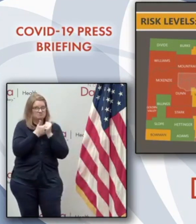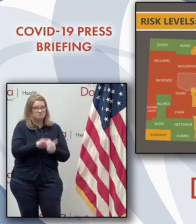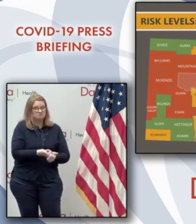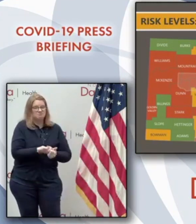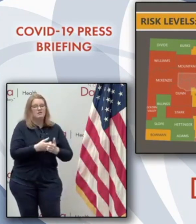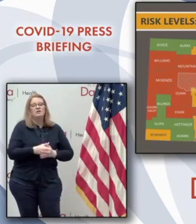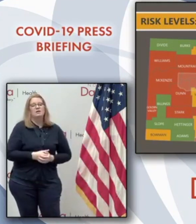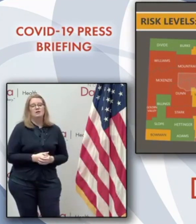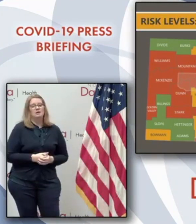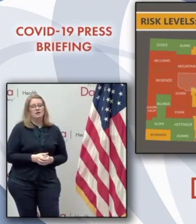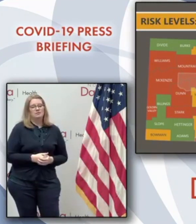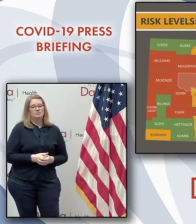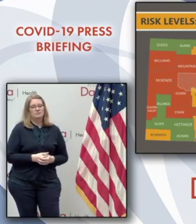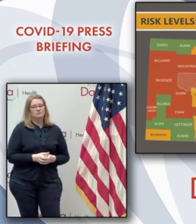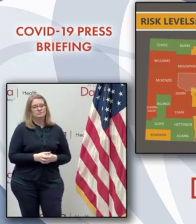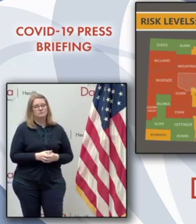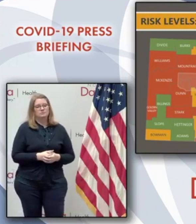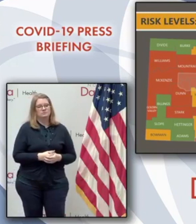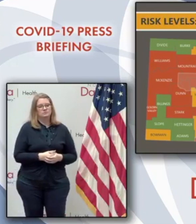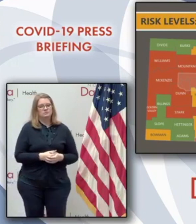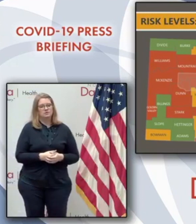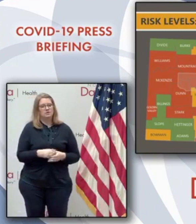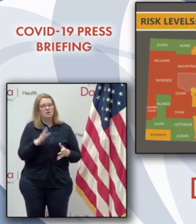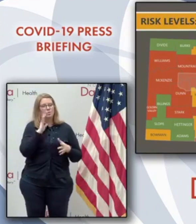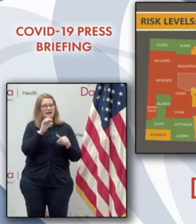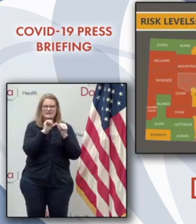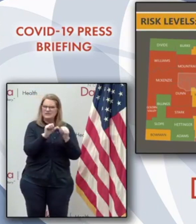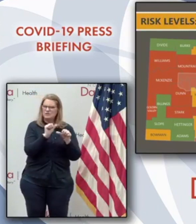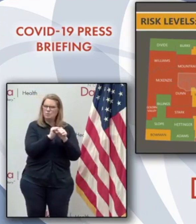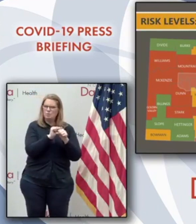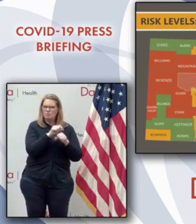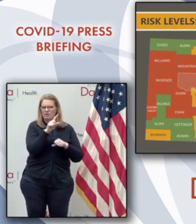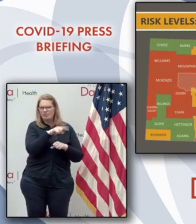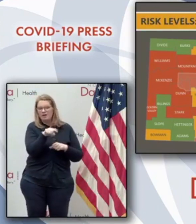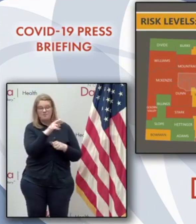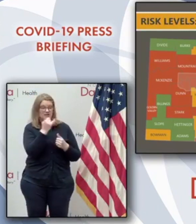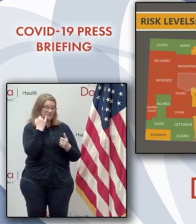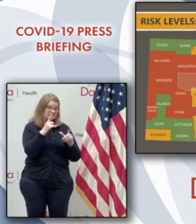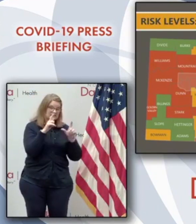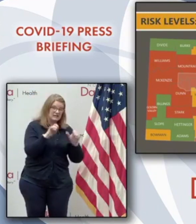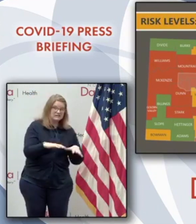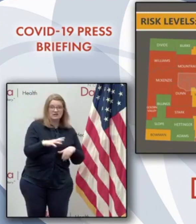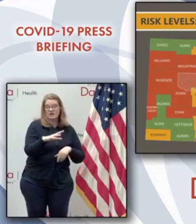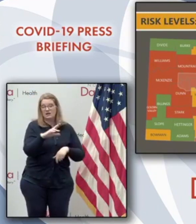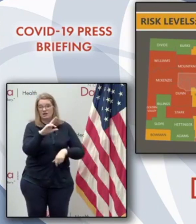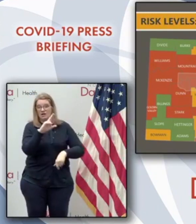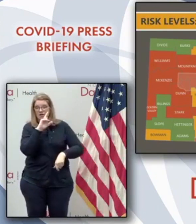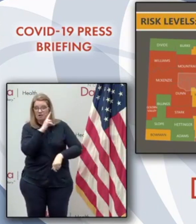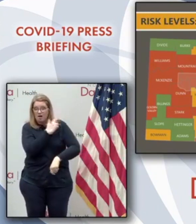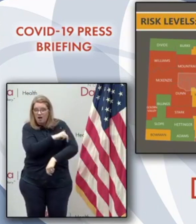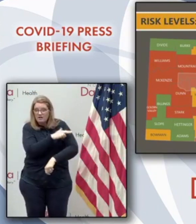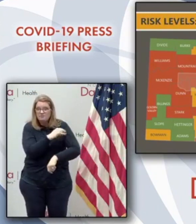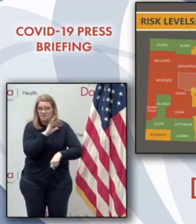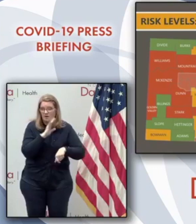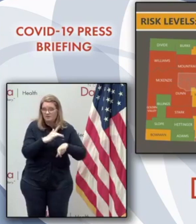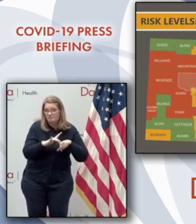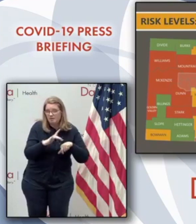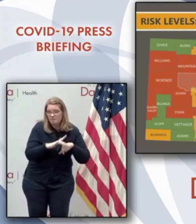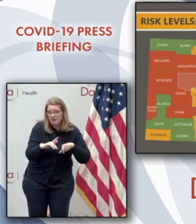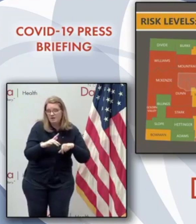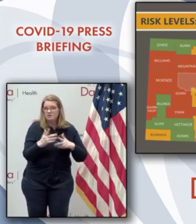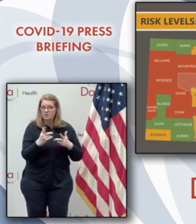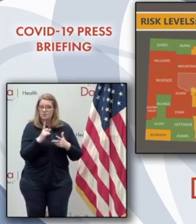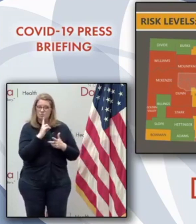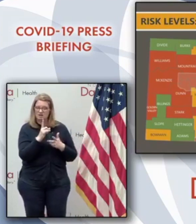are going to continue to work with them, whether it's on testing or hospital capacity, to make sure that we continue to partner